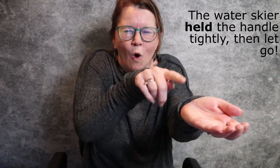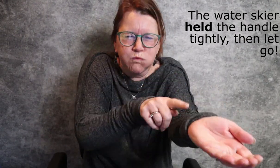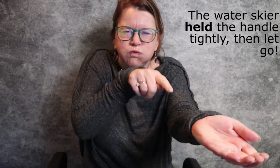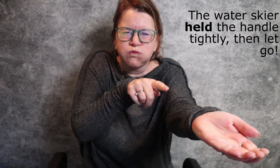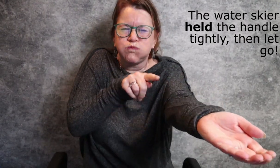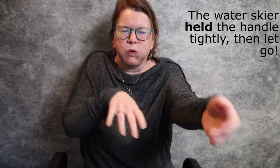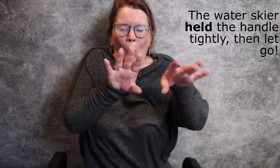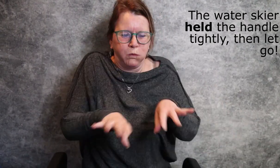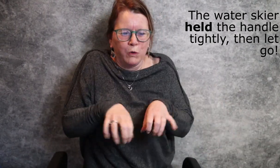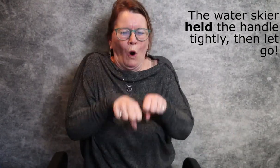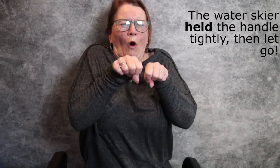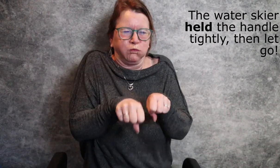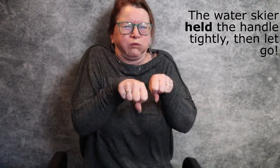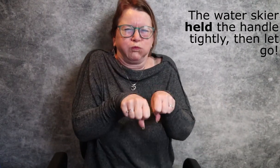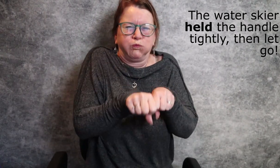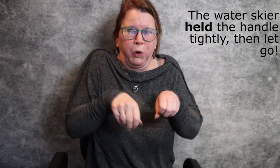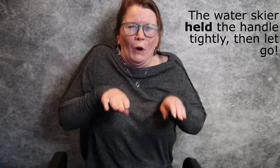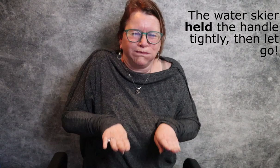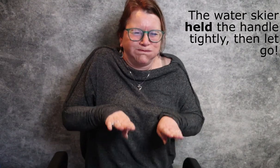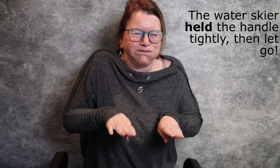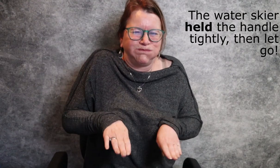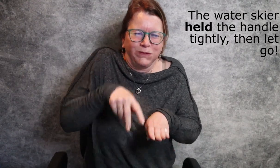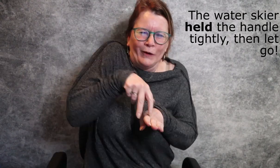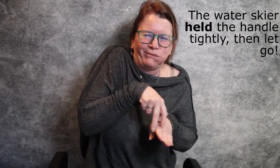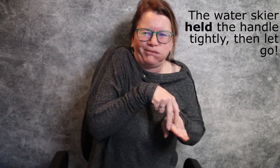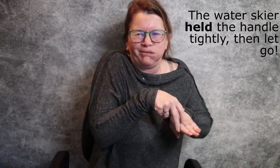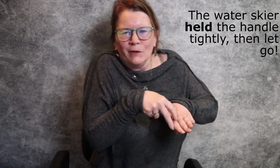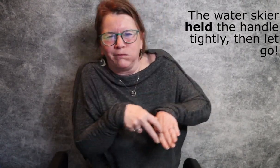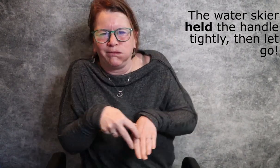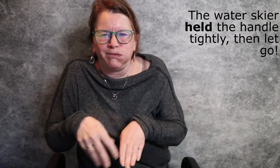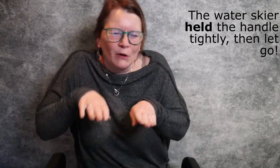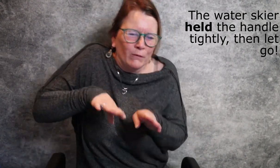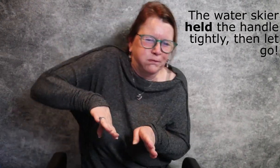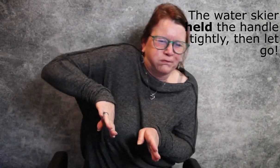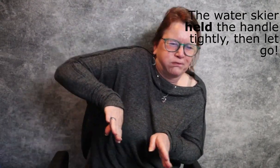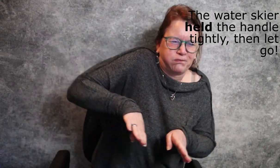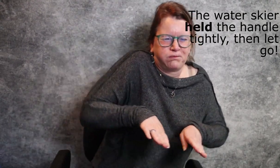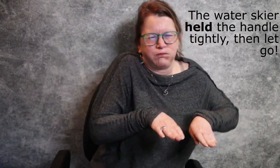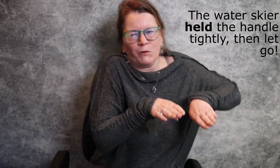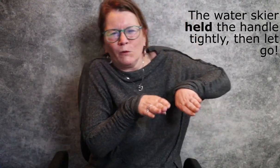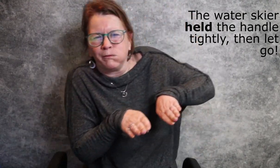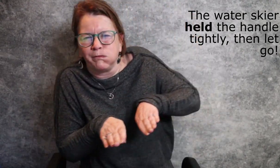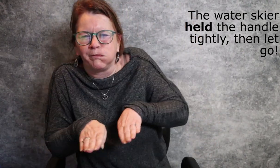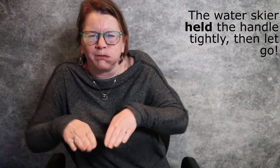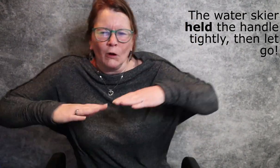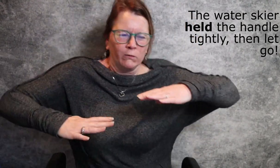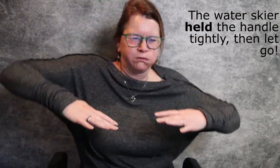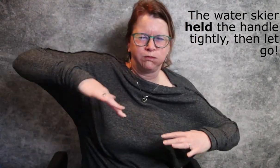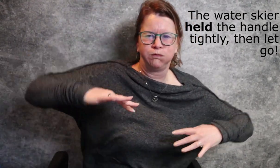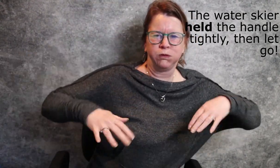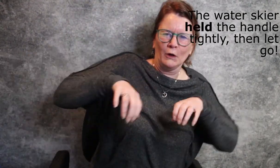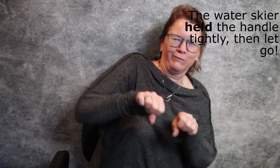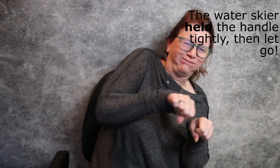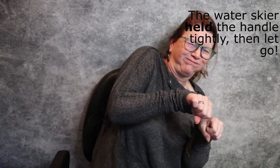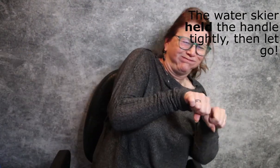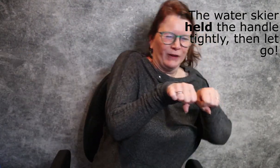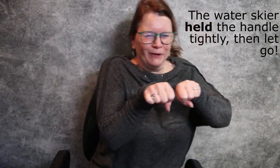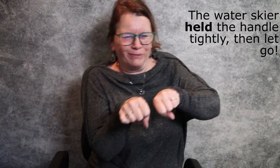As the boat goes, you hold on as it rocks up and down, left and right. You try to keep your balance, so you hold on